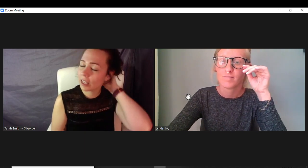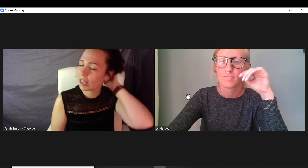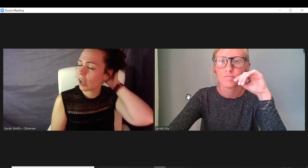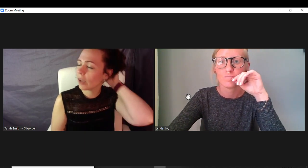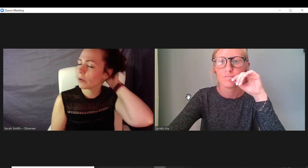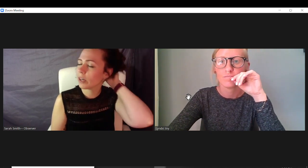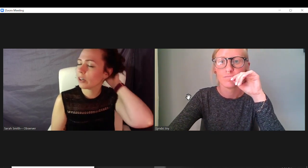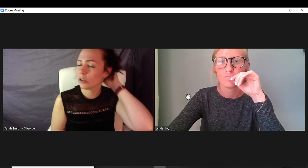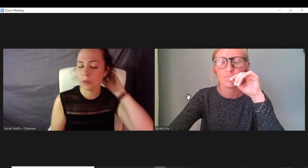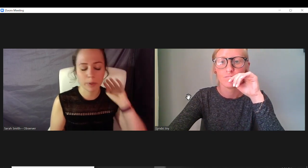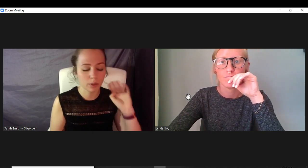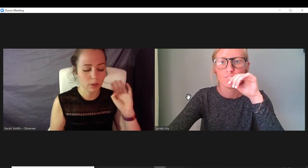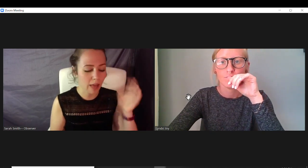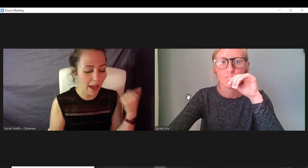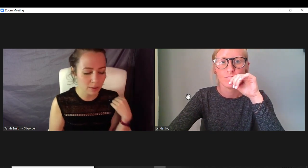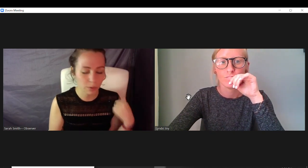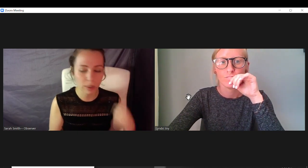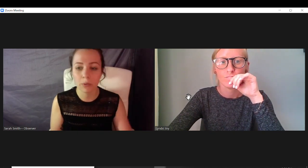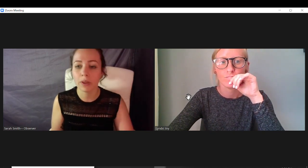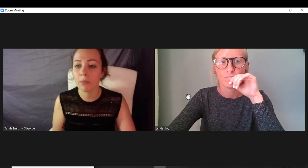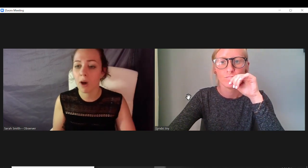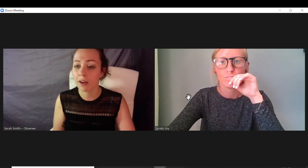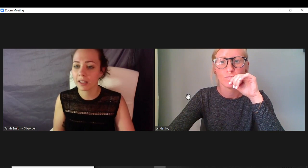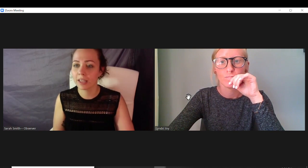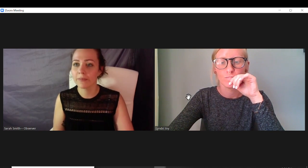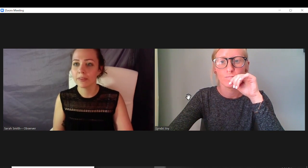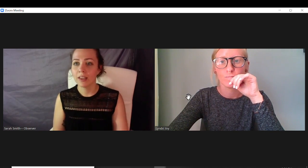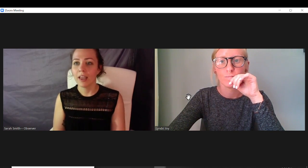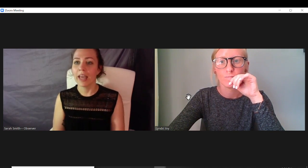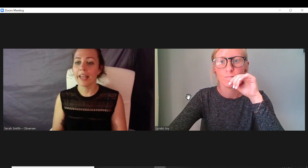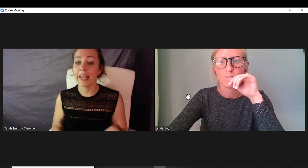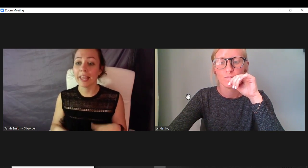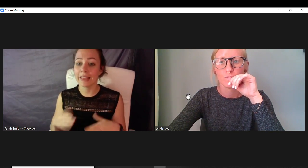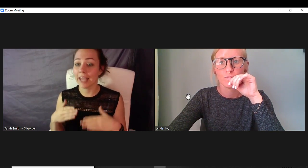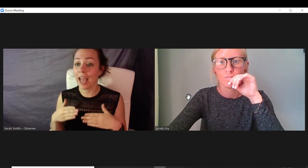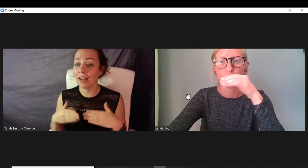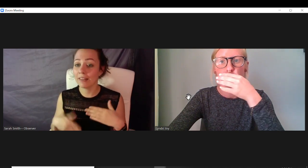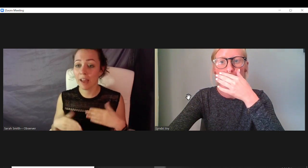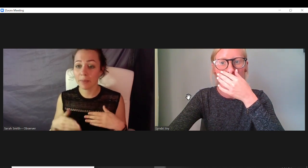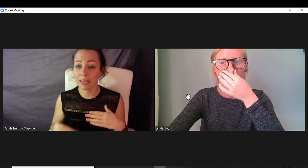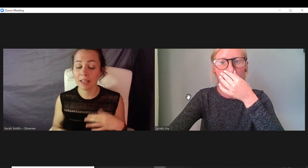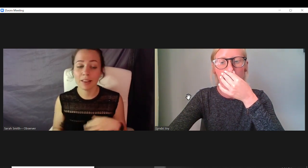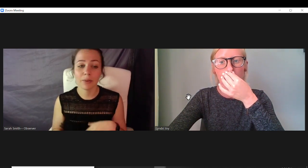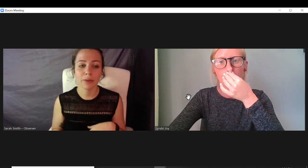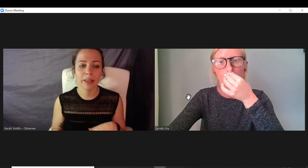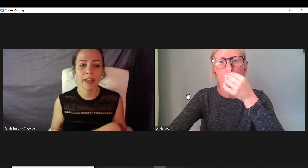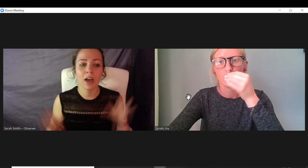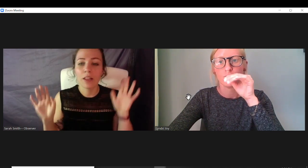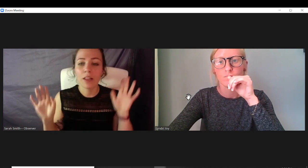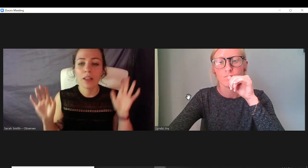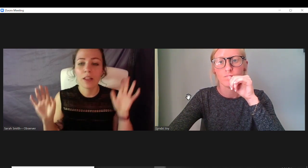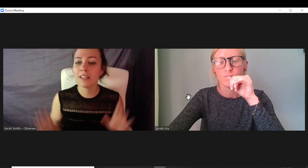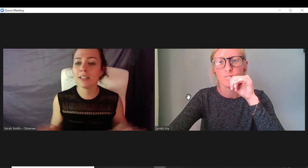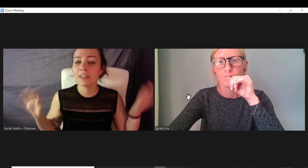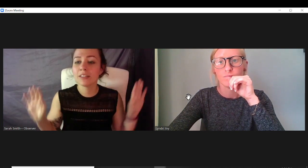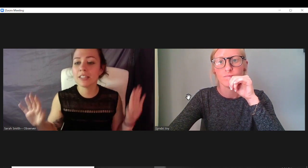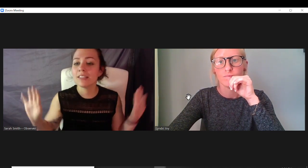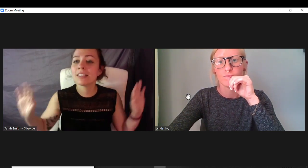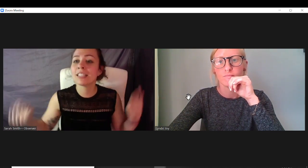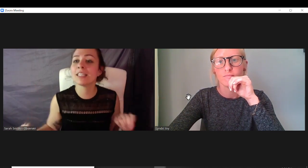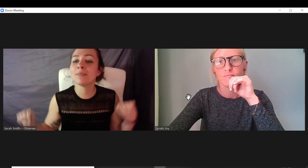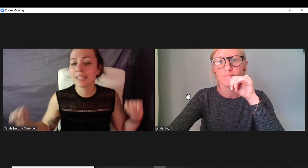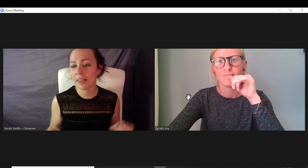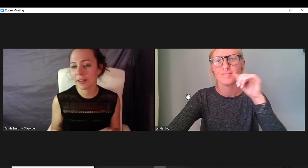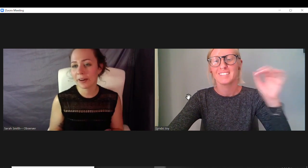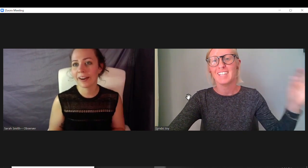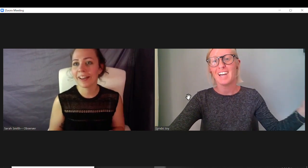Ryan and I were in a group last week with Molly. And then like at the end of that meeting we were like, let's find another thing to